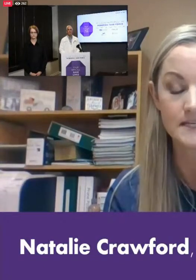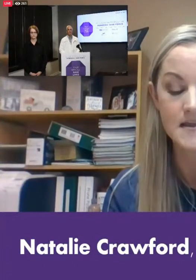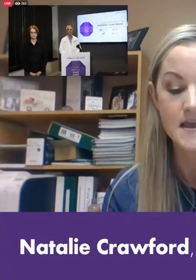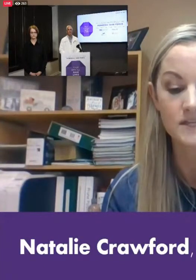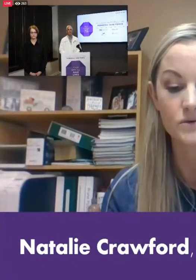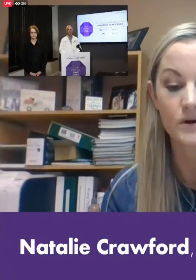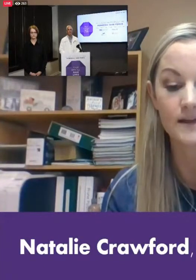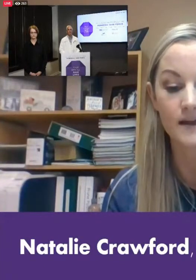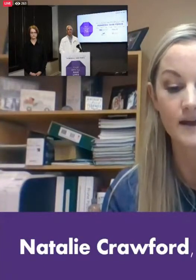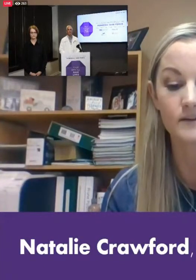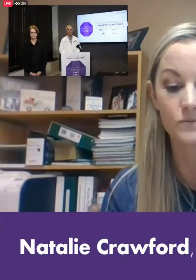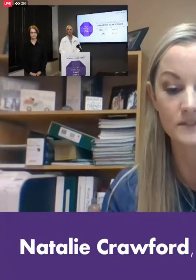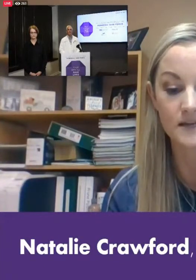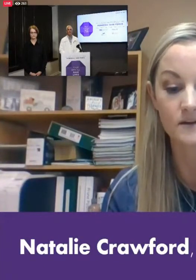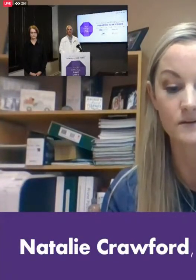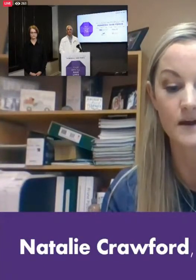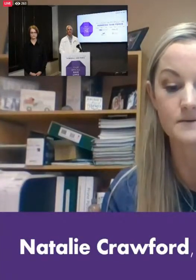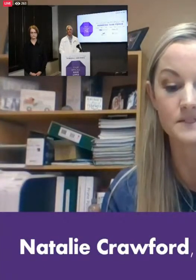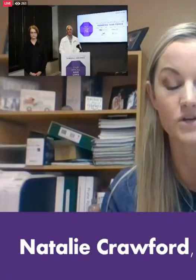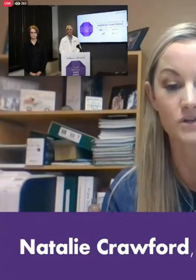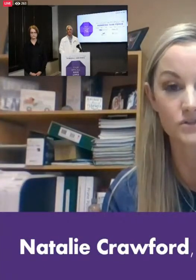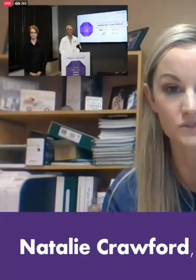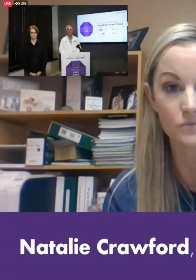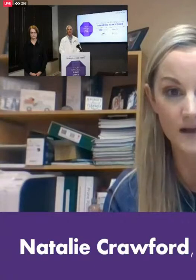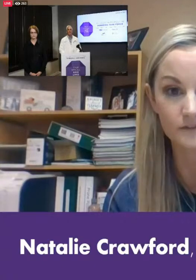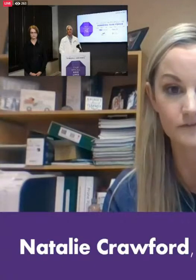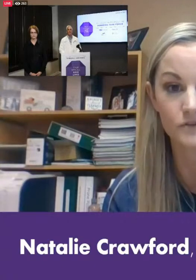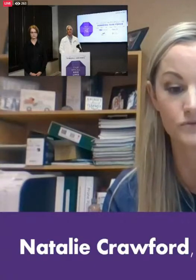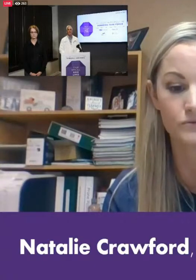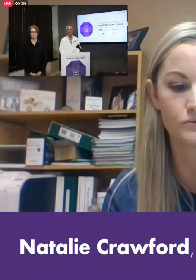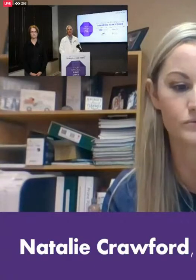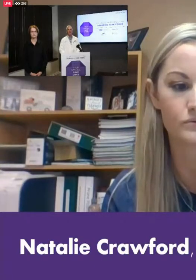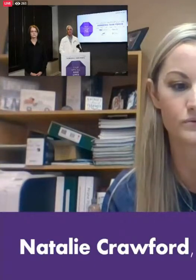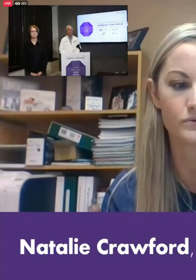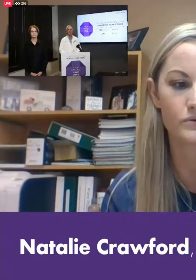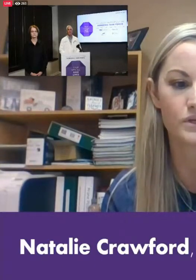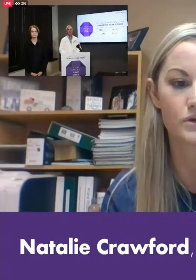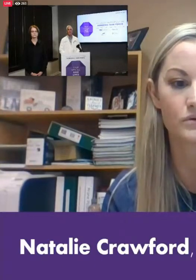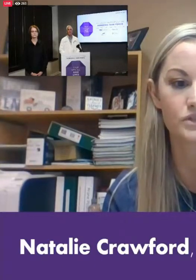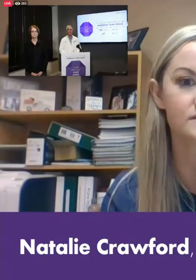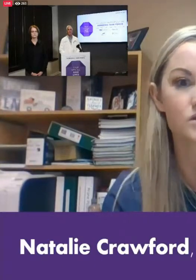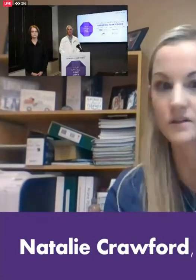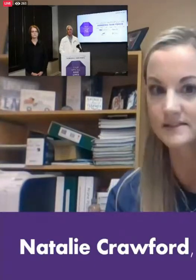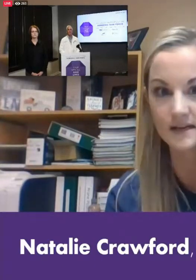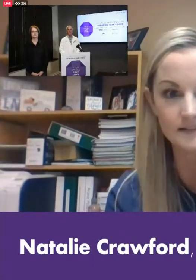tired. So I went down and talked to his wife, who,